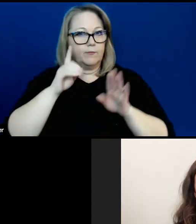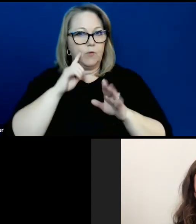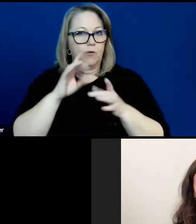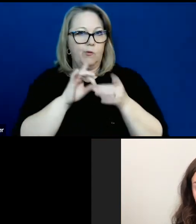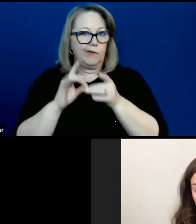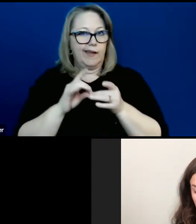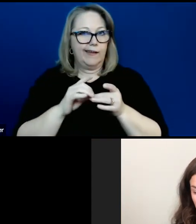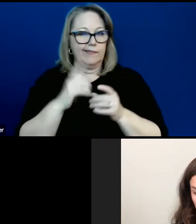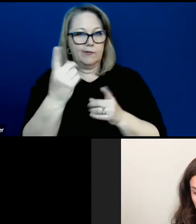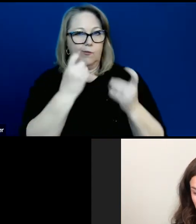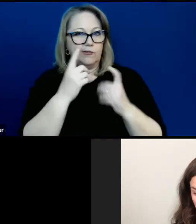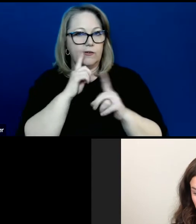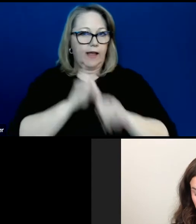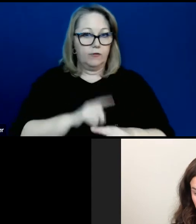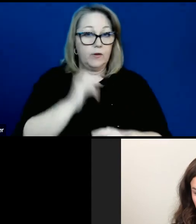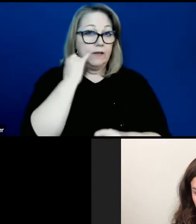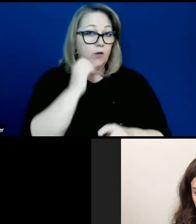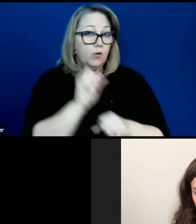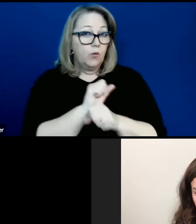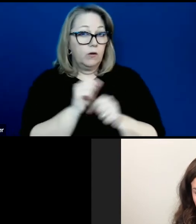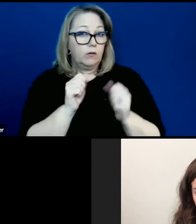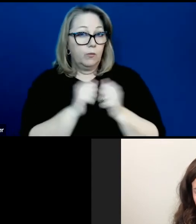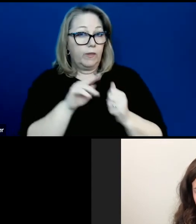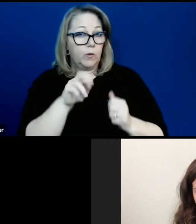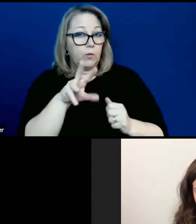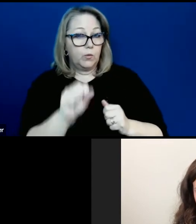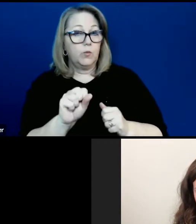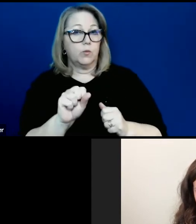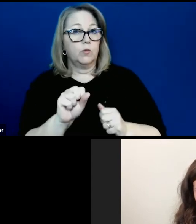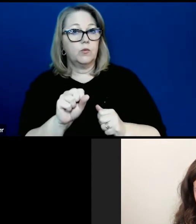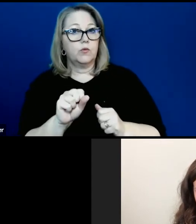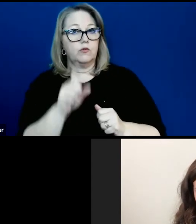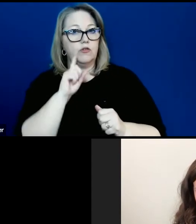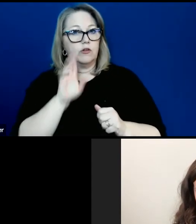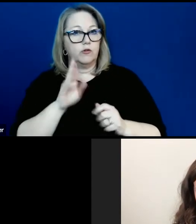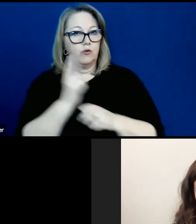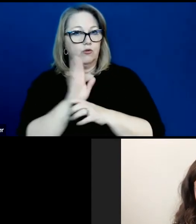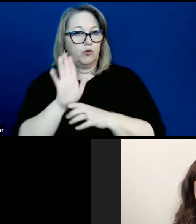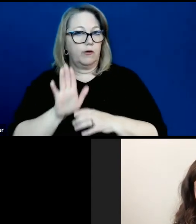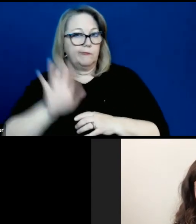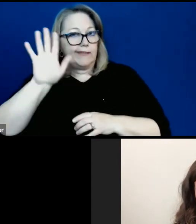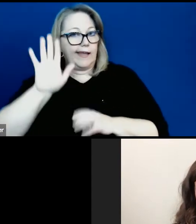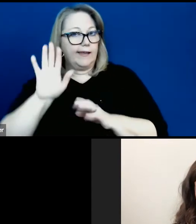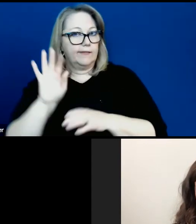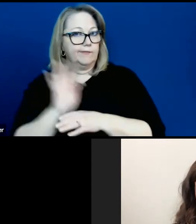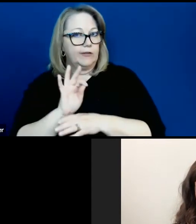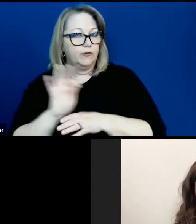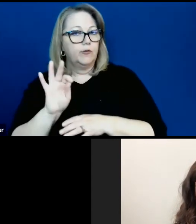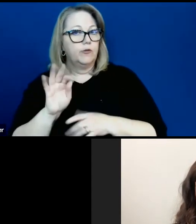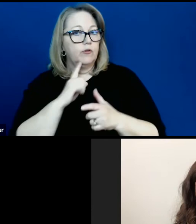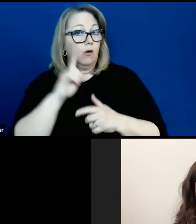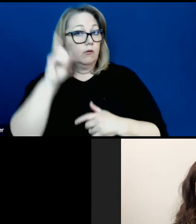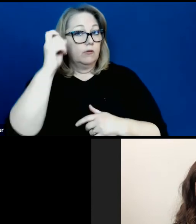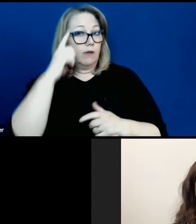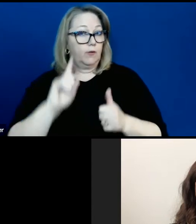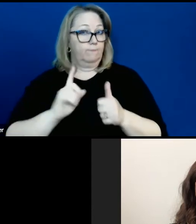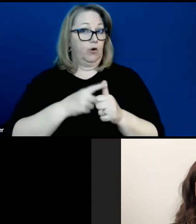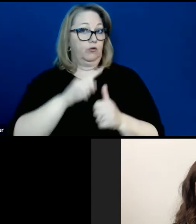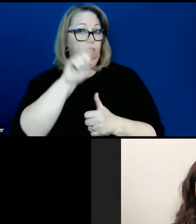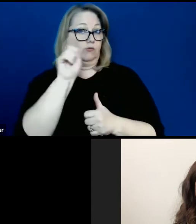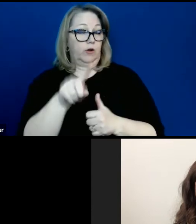here. So if you're a media member on the Zoom with us, you could use the raise hand and then I'll call on you. So, Governor, we'll go to the first